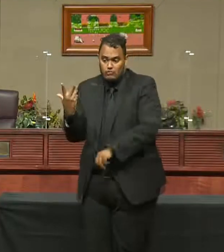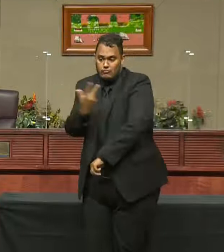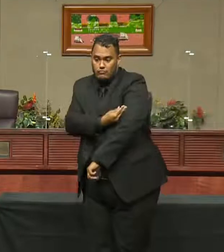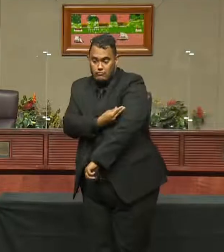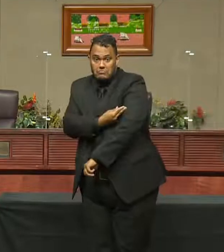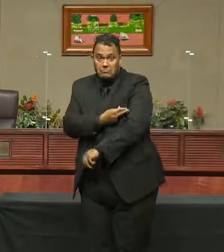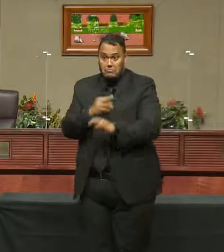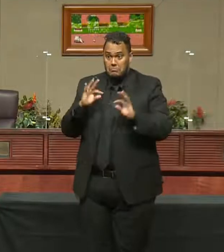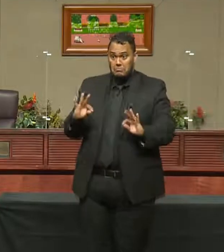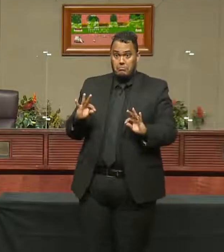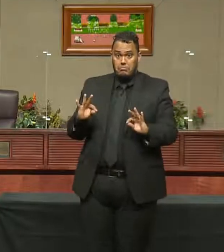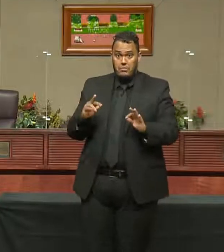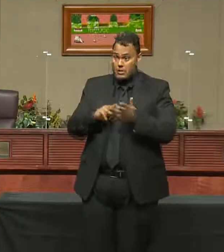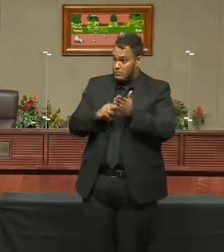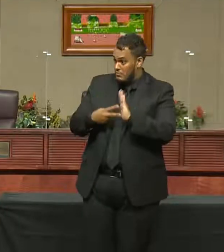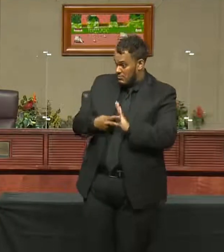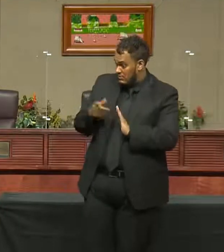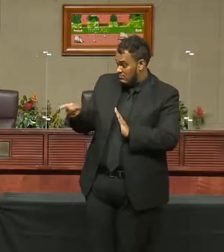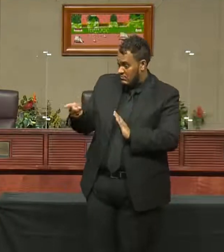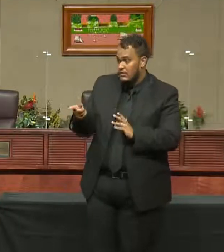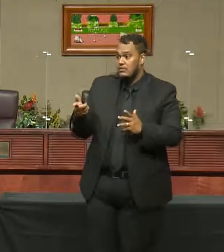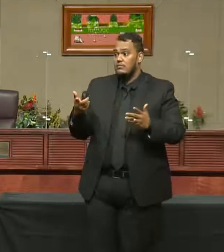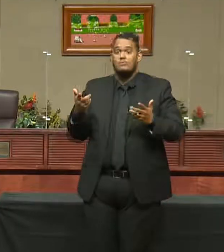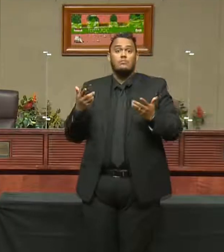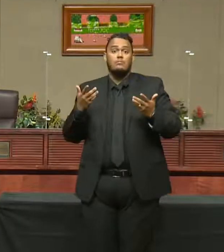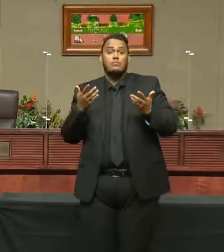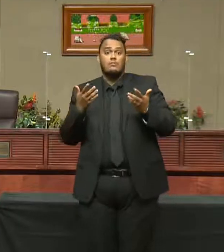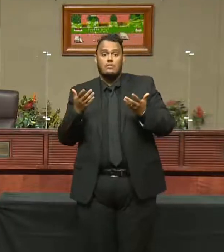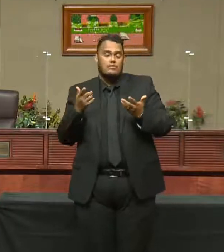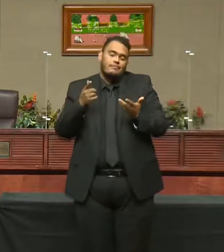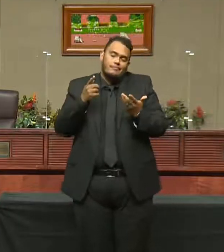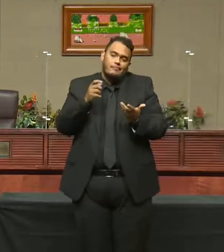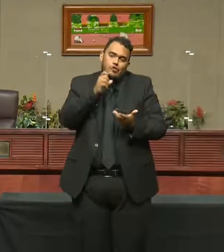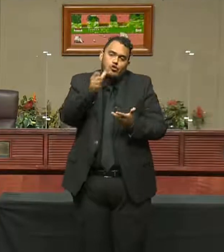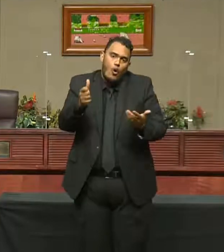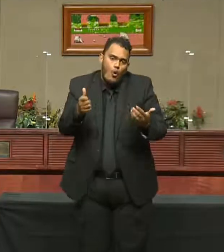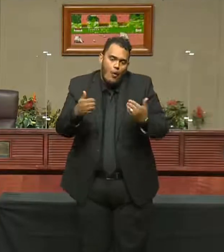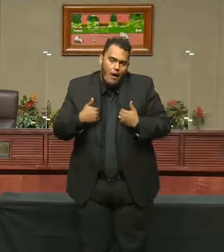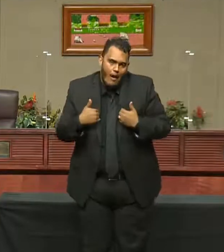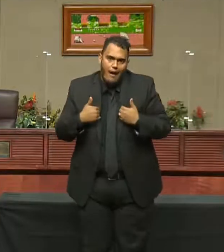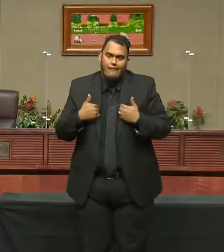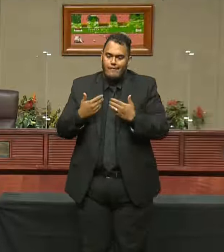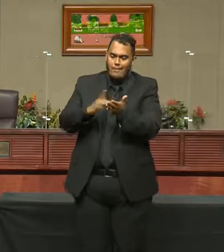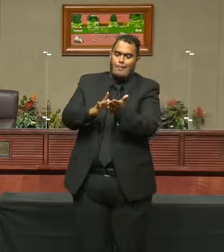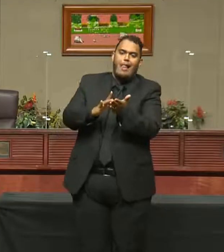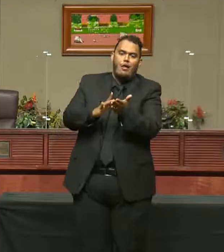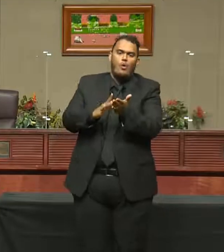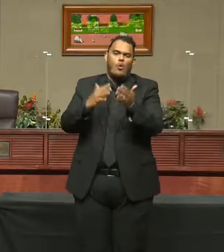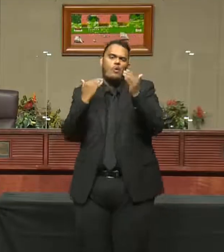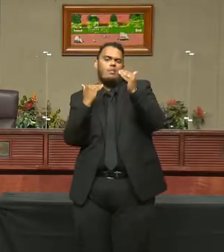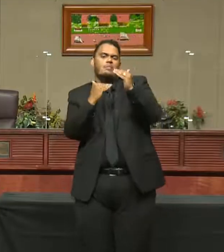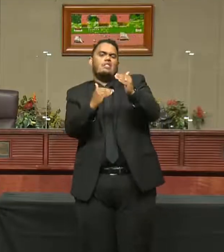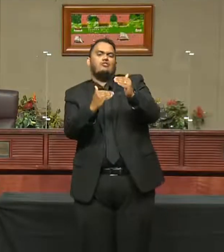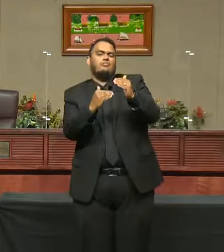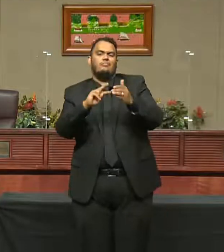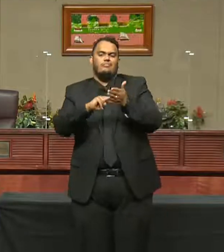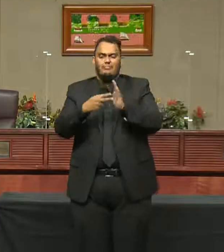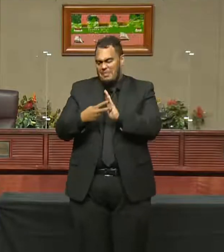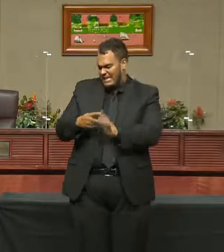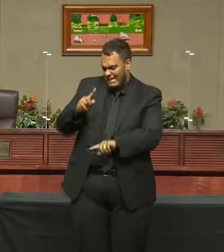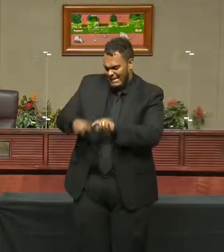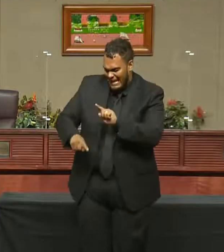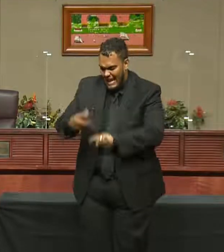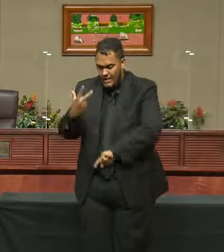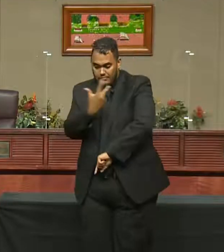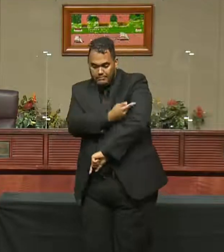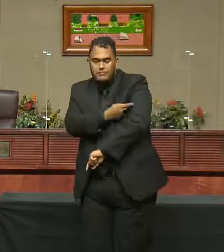convenience, if there are non-restrictive medical conditions for which these individuals should not be vaccinated, I will advise that they get